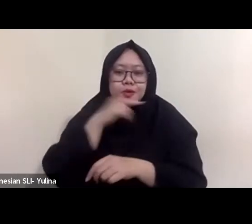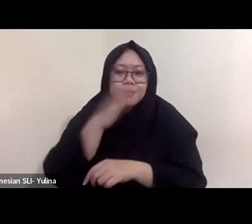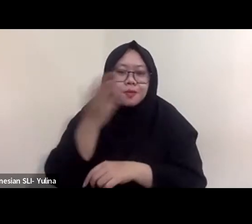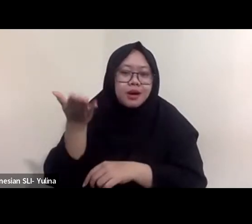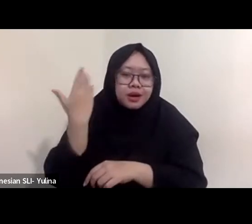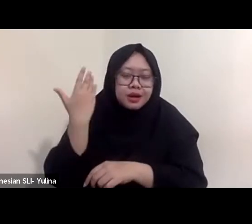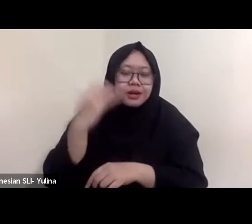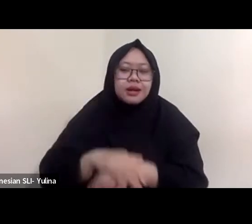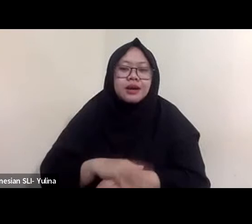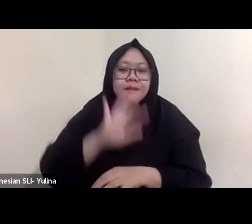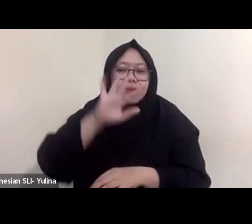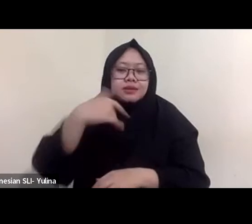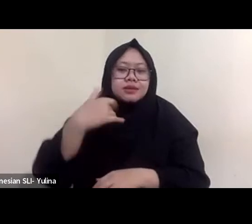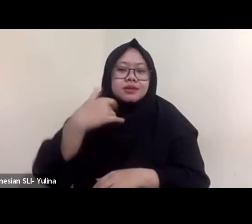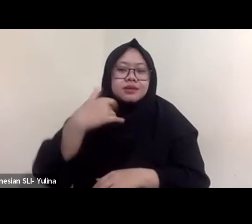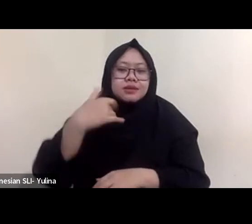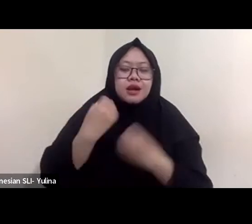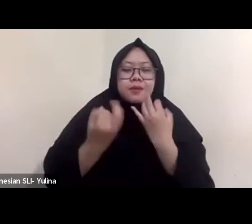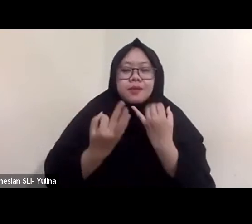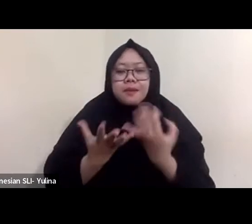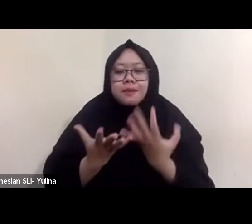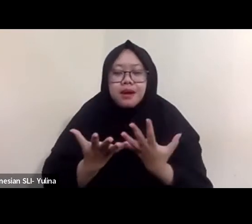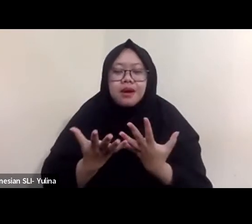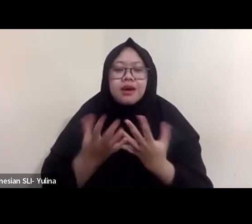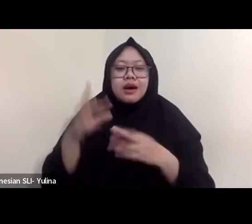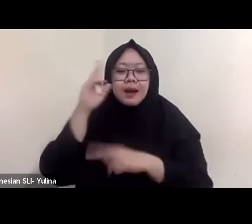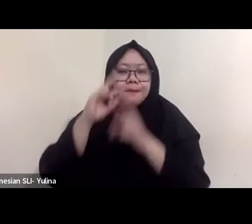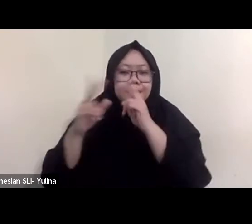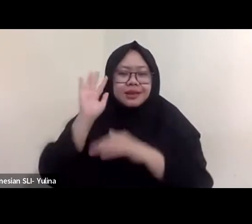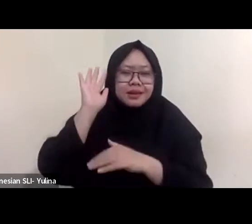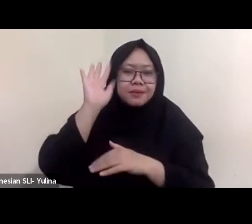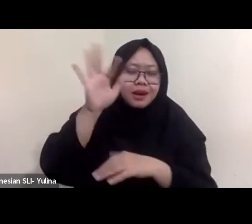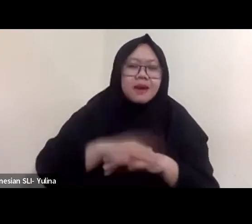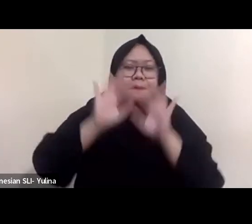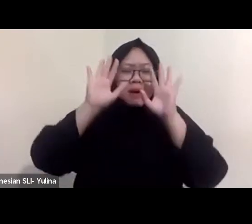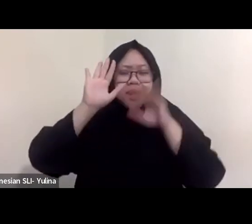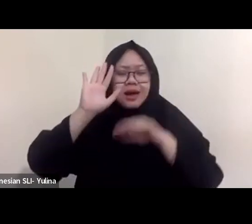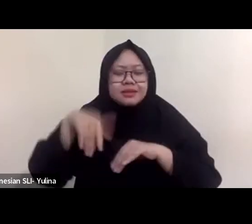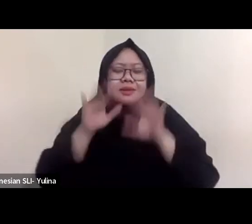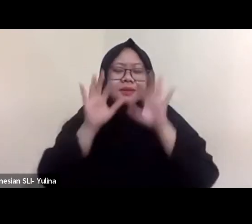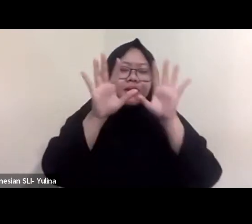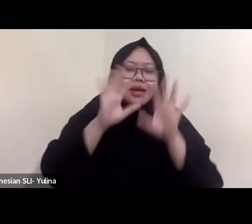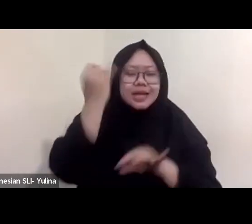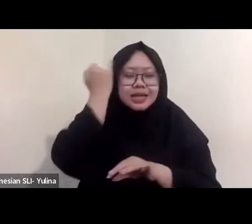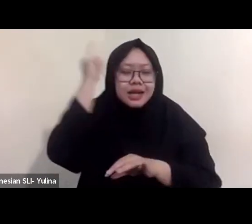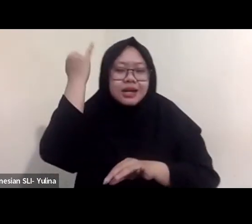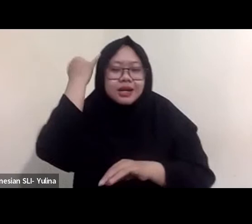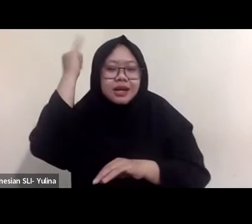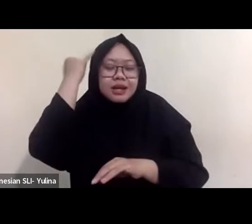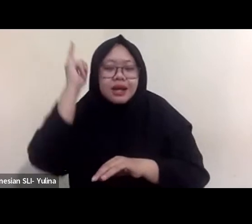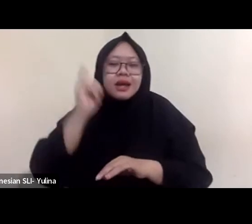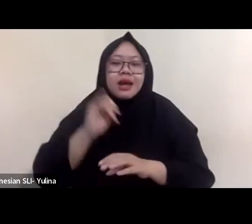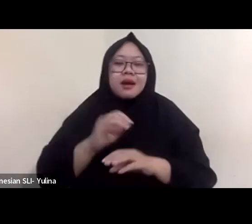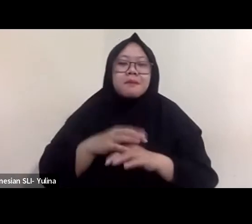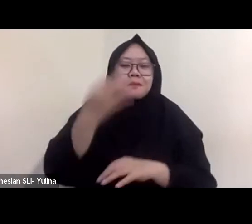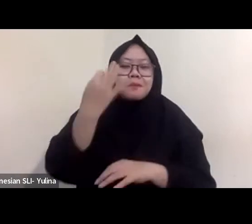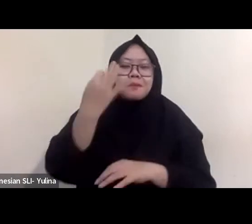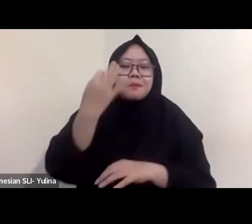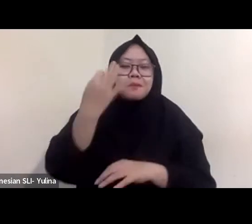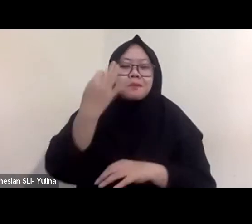of new ideas and insights that will be shared by the member countries. But excellencies, ladies and